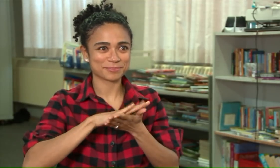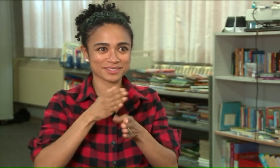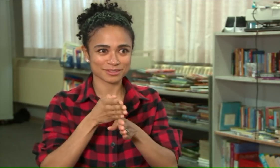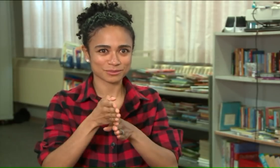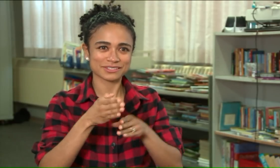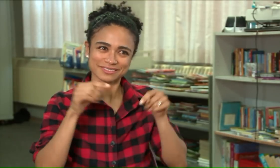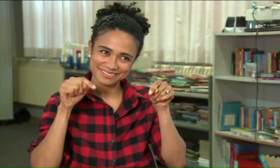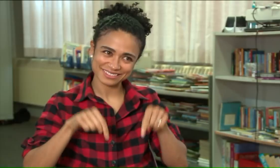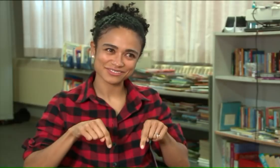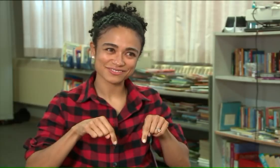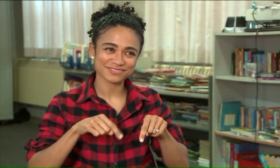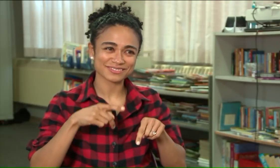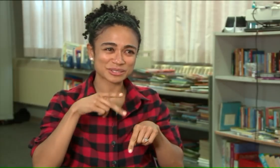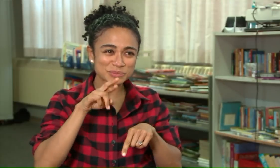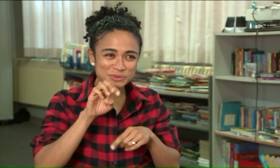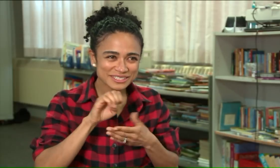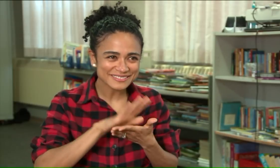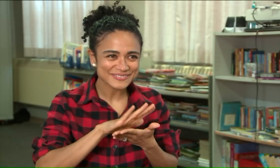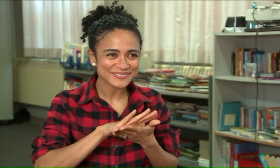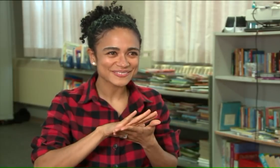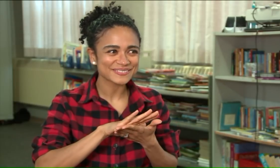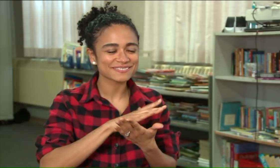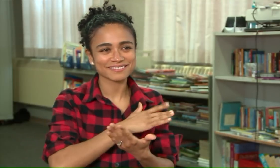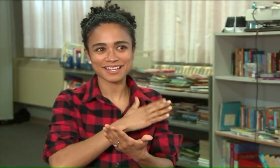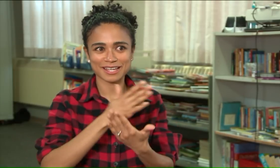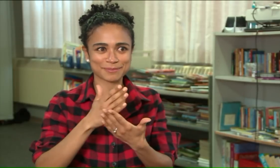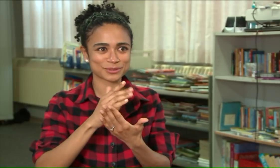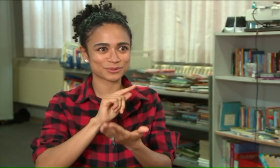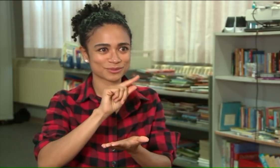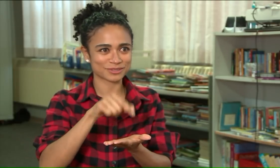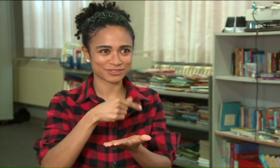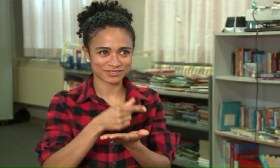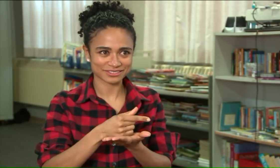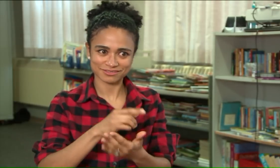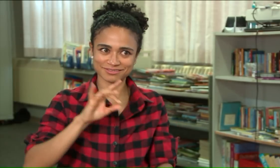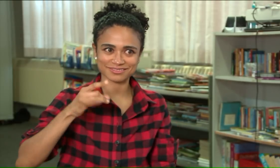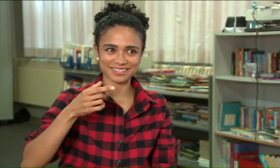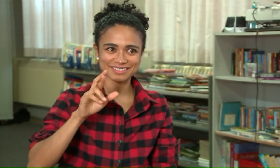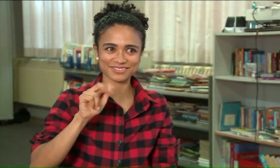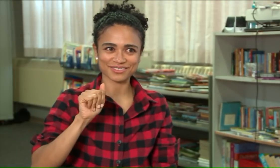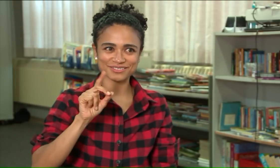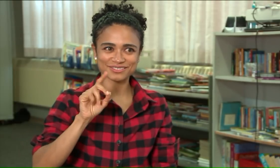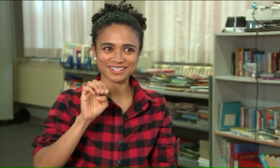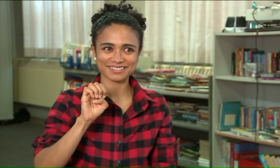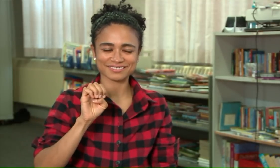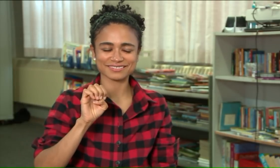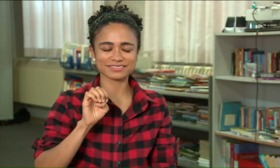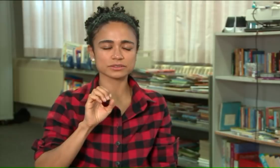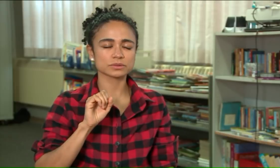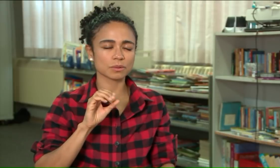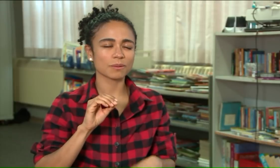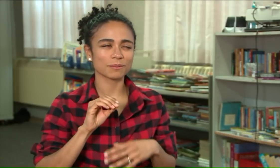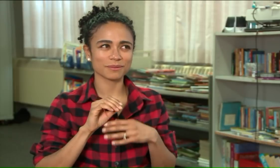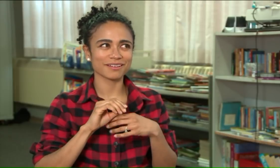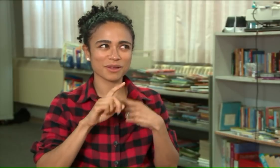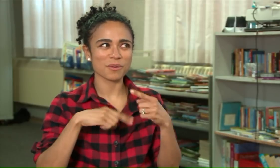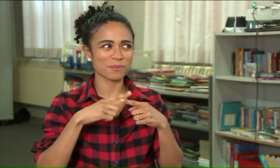I mean, I started my academic career here. Started at preschool until graduating in eighth